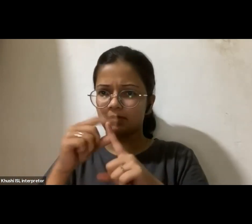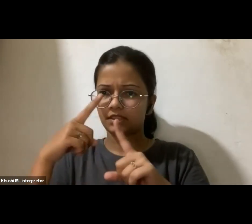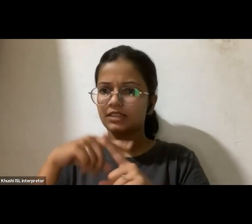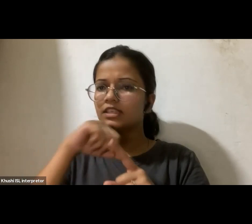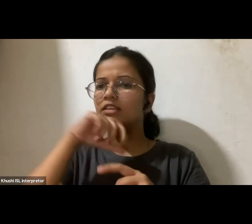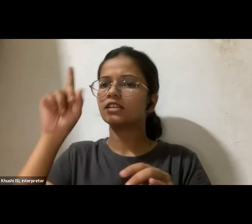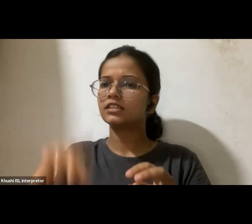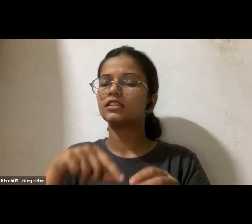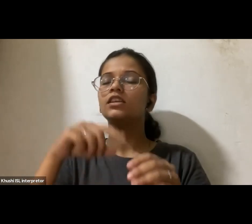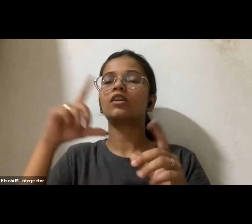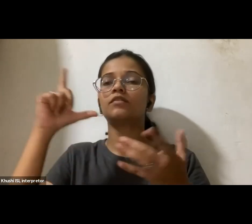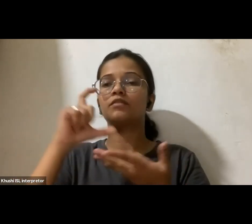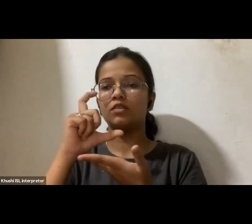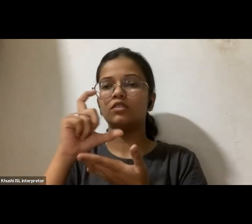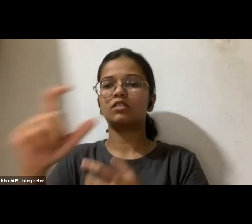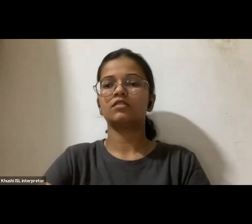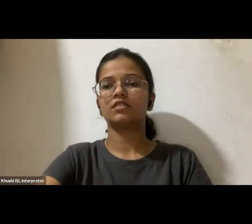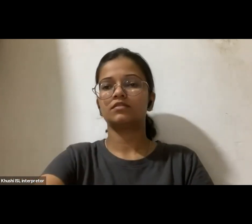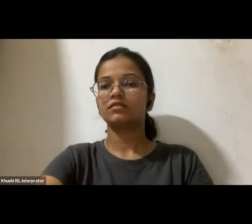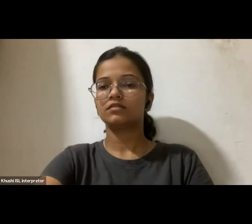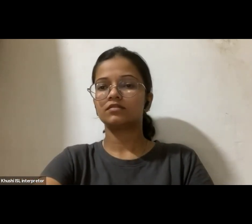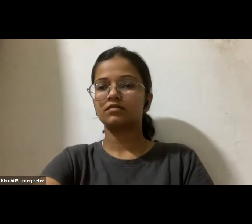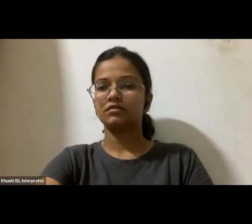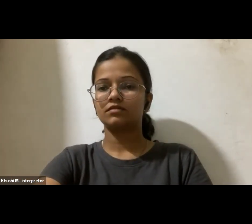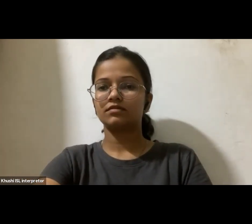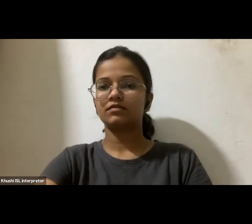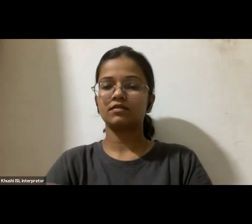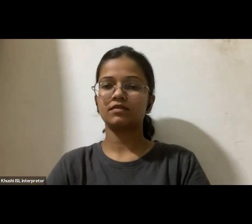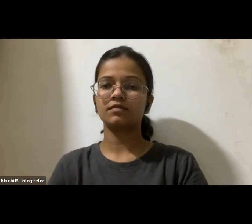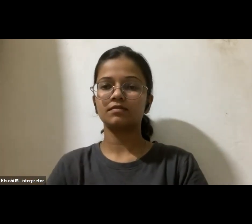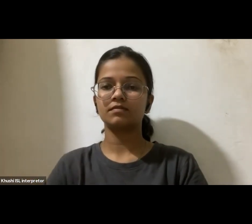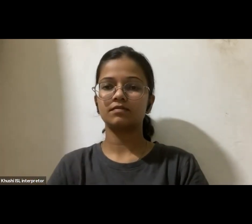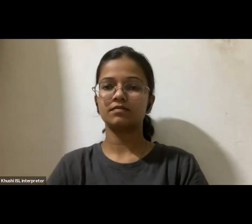and presentation of aged photographs?